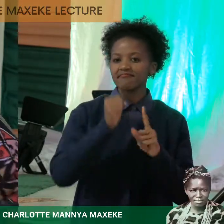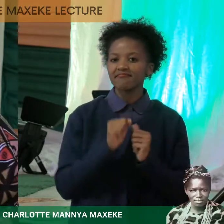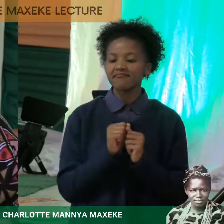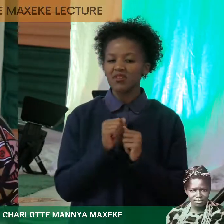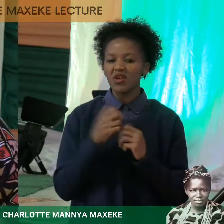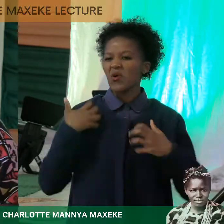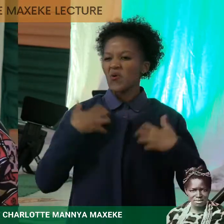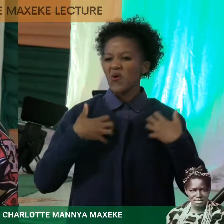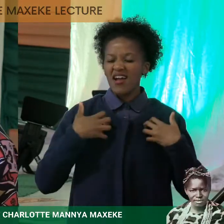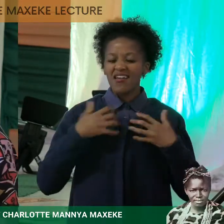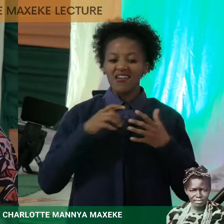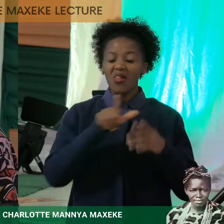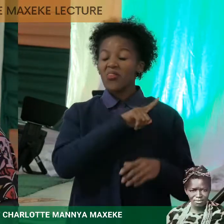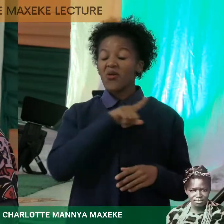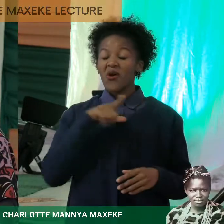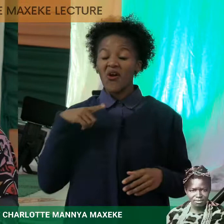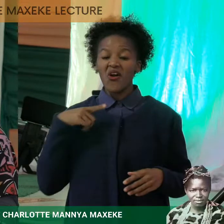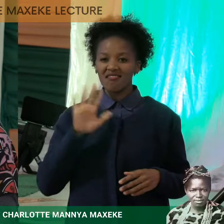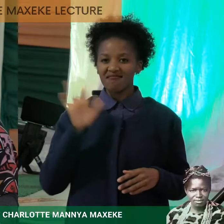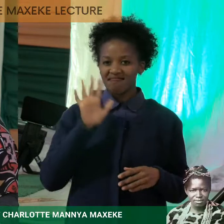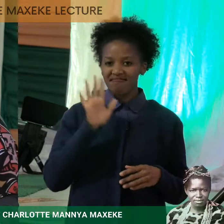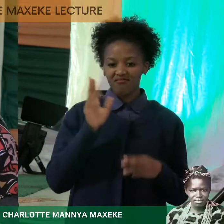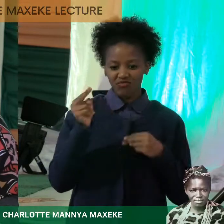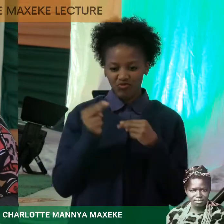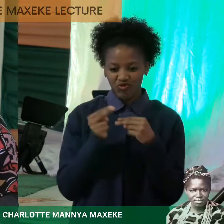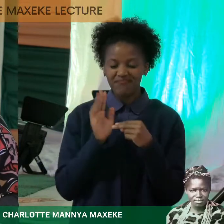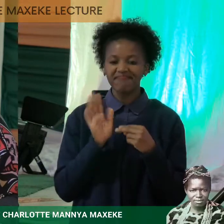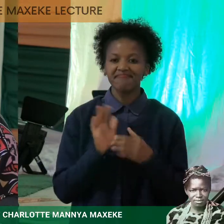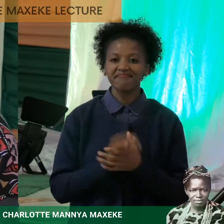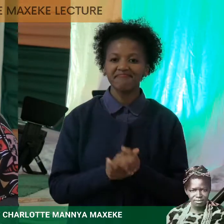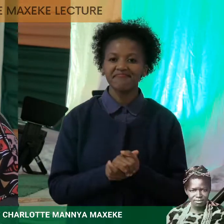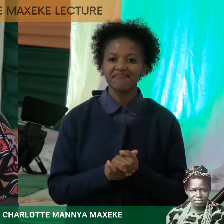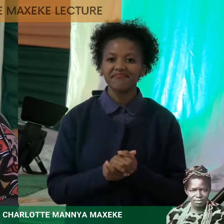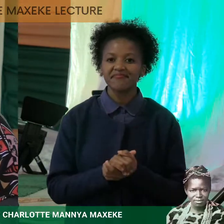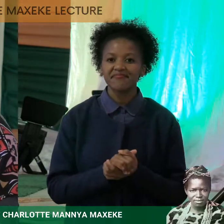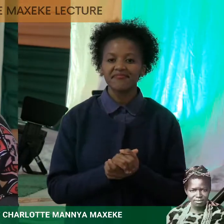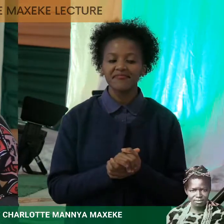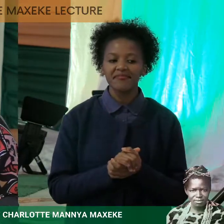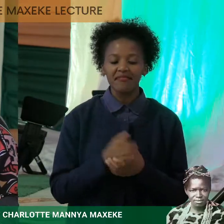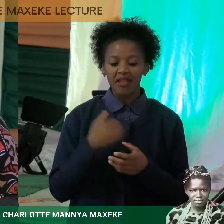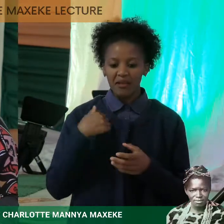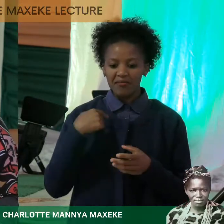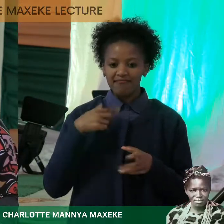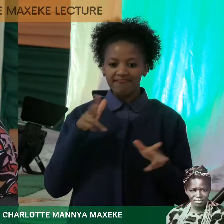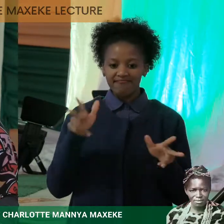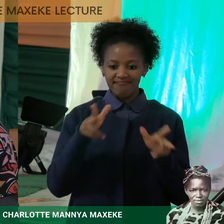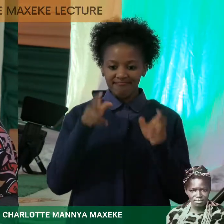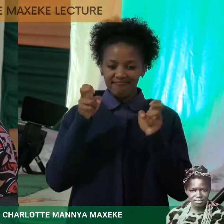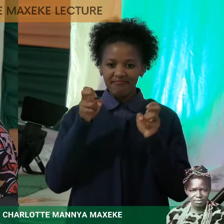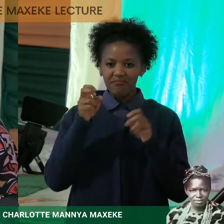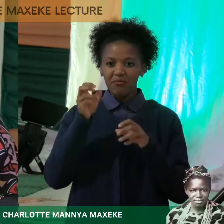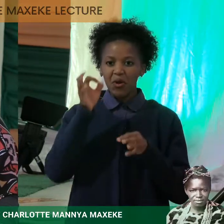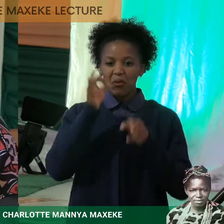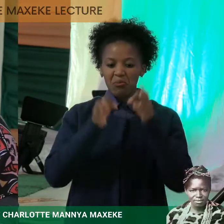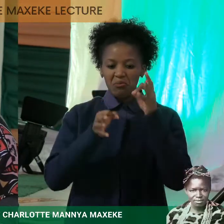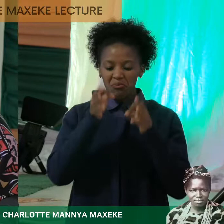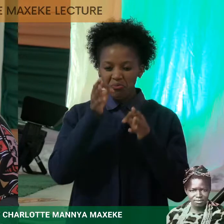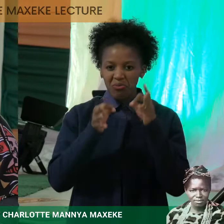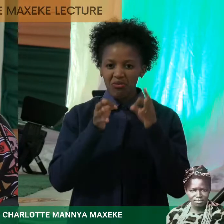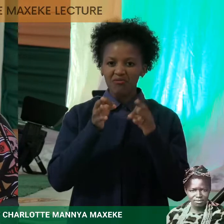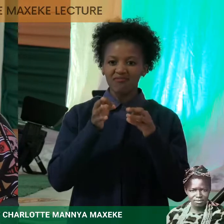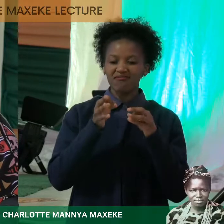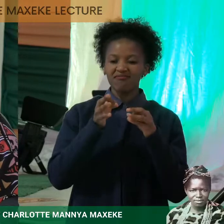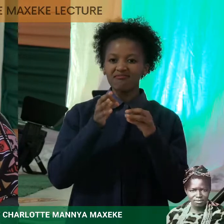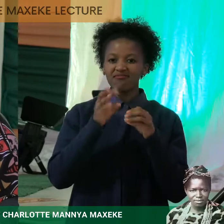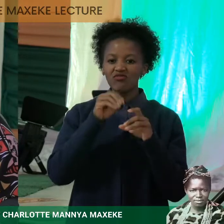qap. Yeke ndinigcina apha ixesha elide. I have deliberately cited the political dimension of her life story